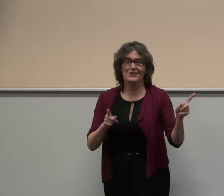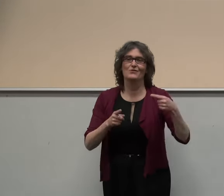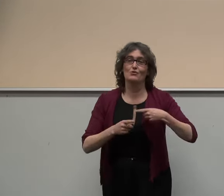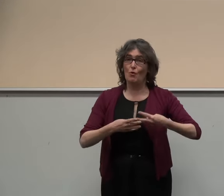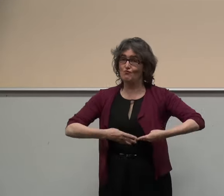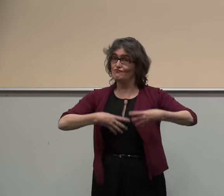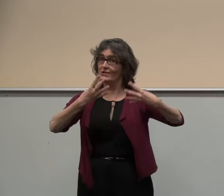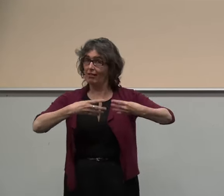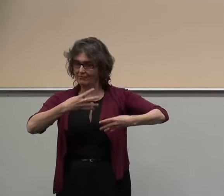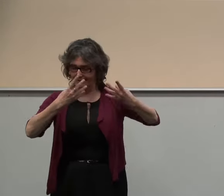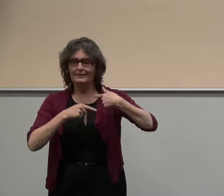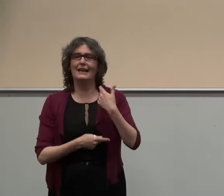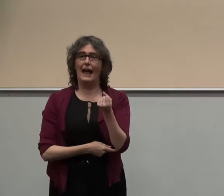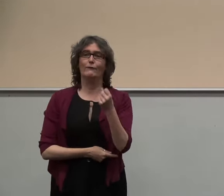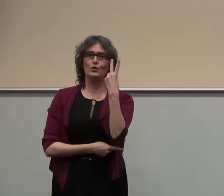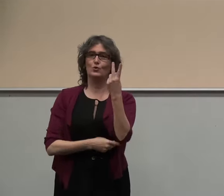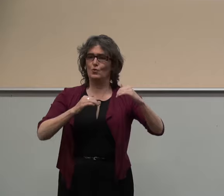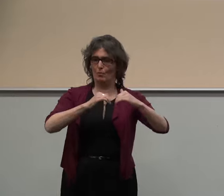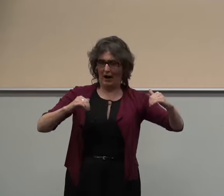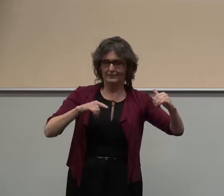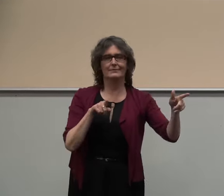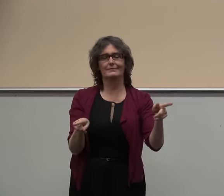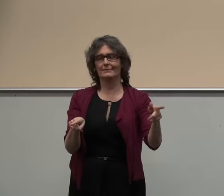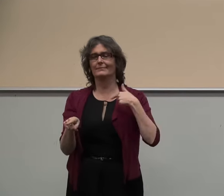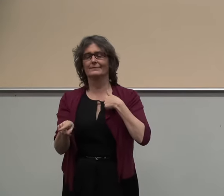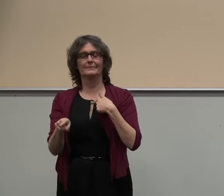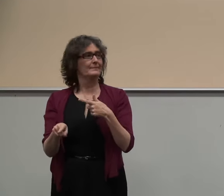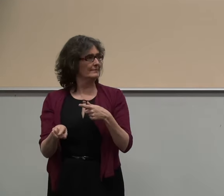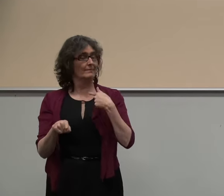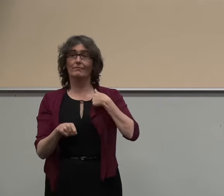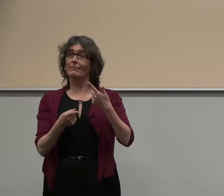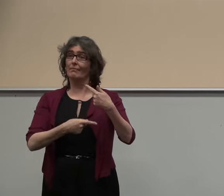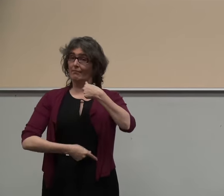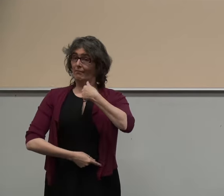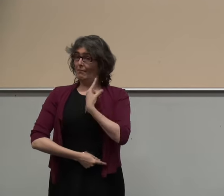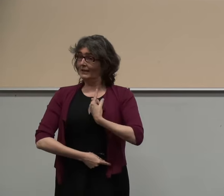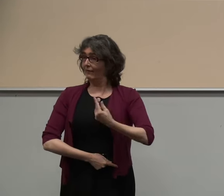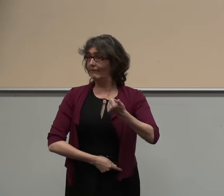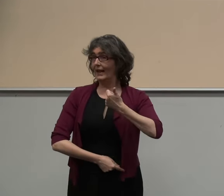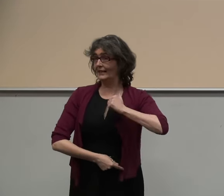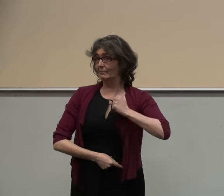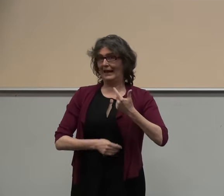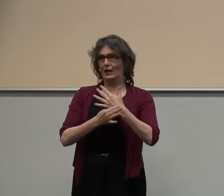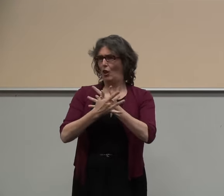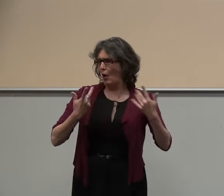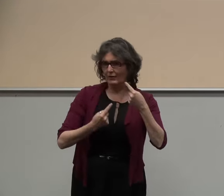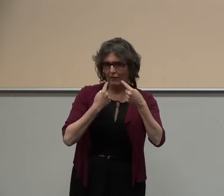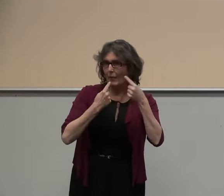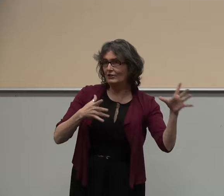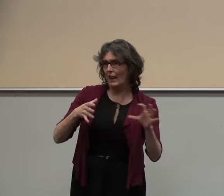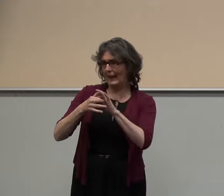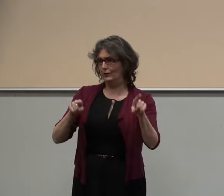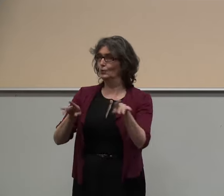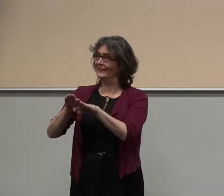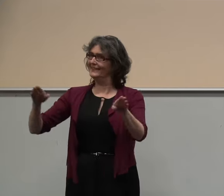So the results are split into two parts. I was really expecting lots of stuff about what happened on stage, which I